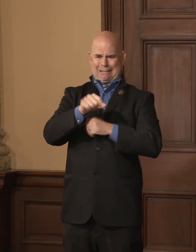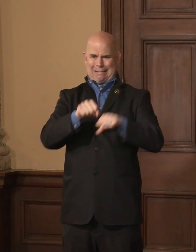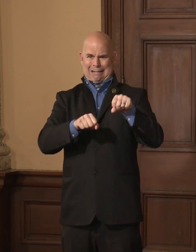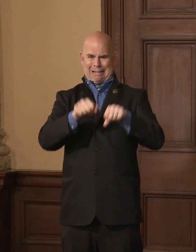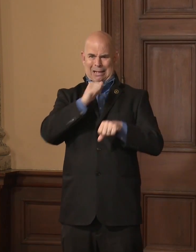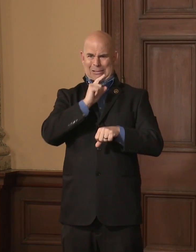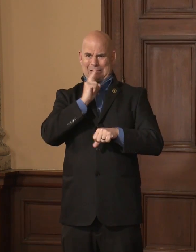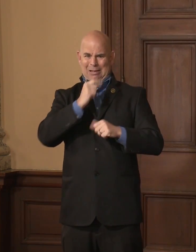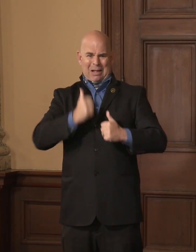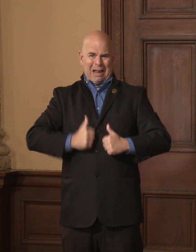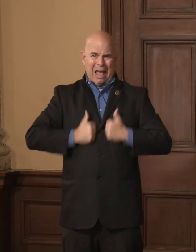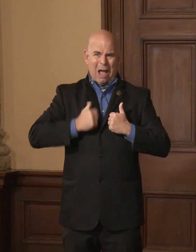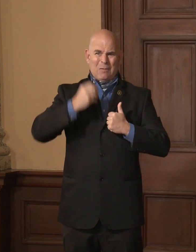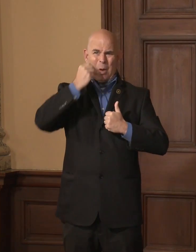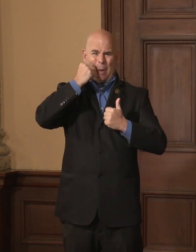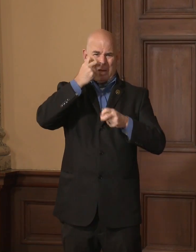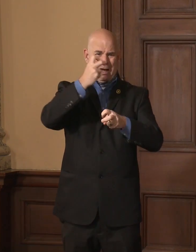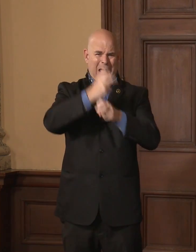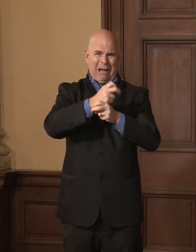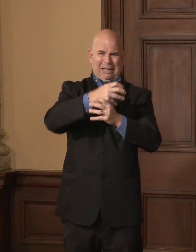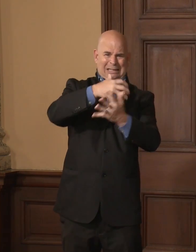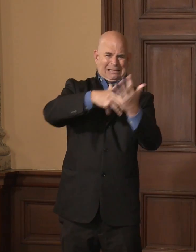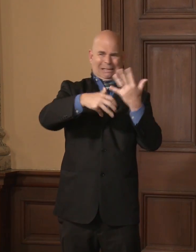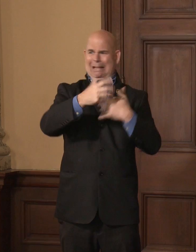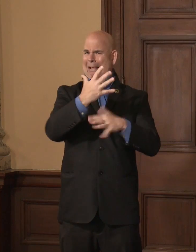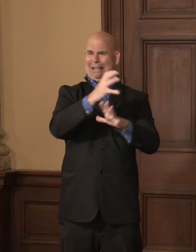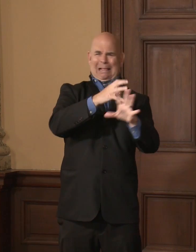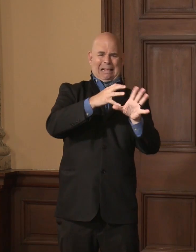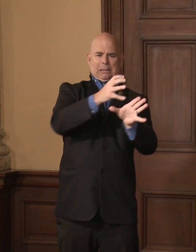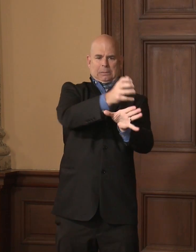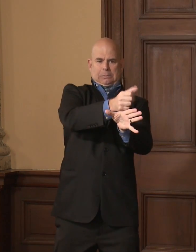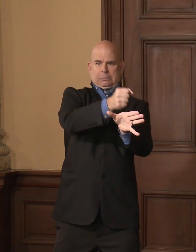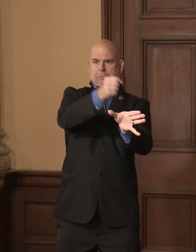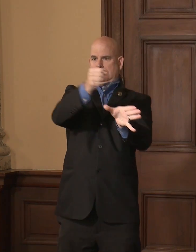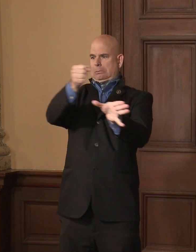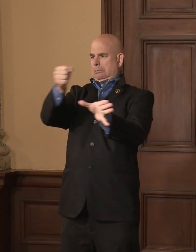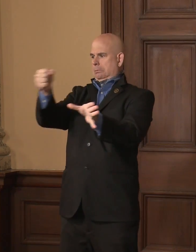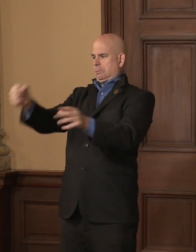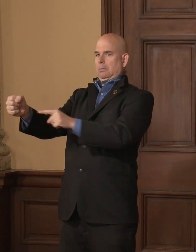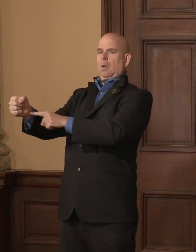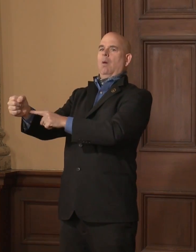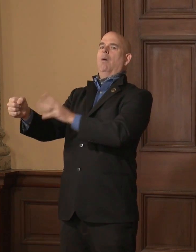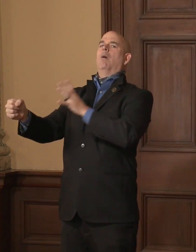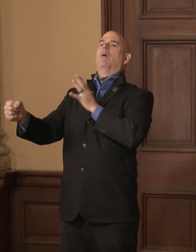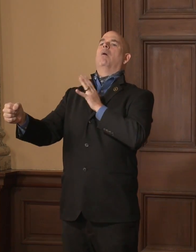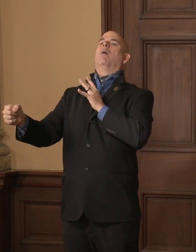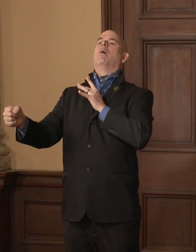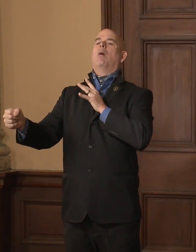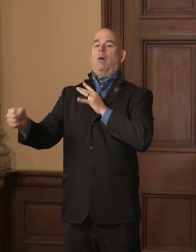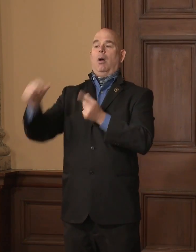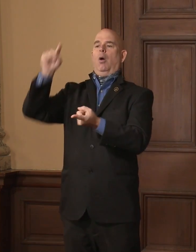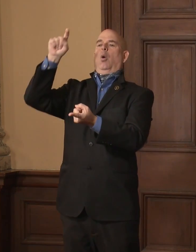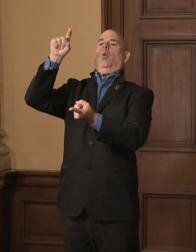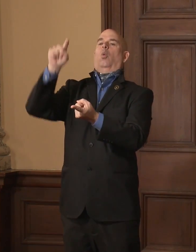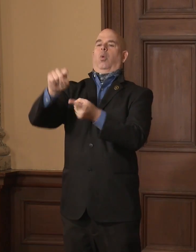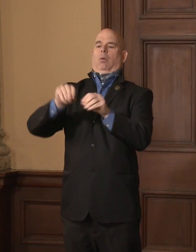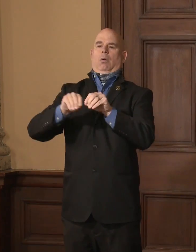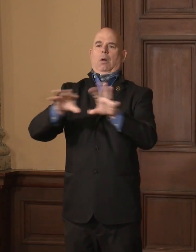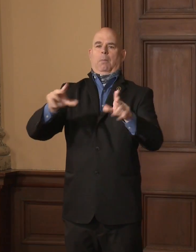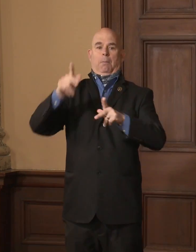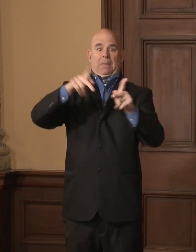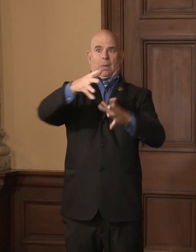difficulty self-isolating, this partnership will reduce the number of interactions among residents who have tested positive with those who are